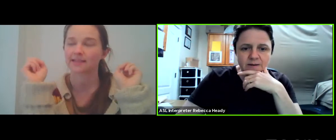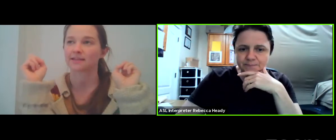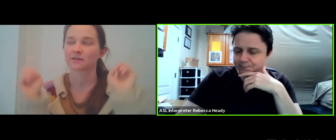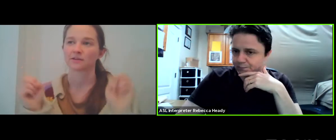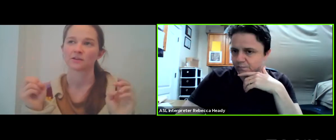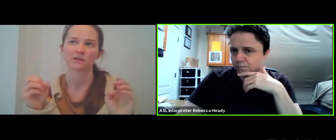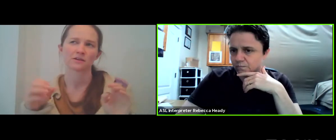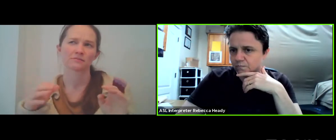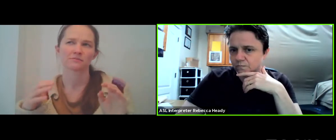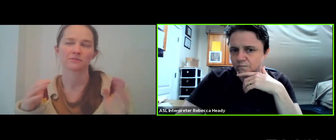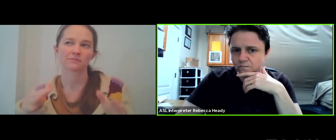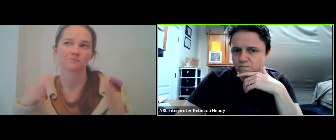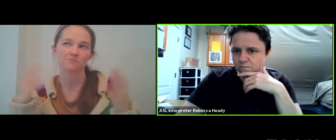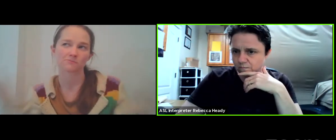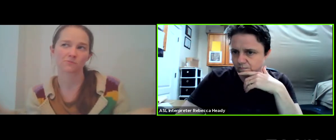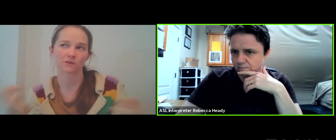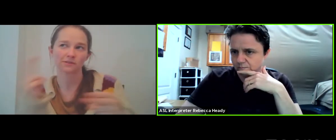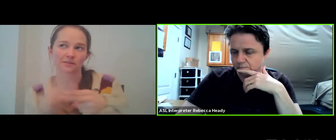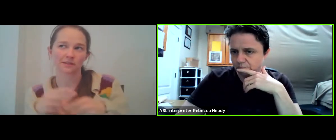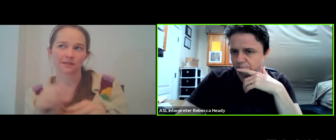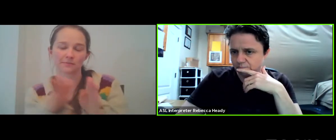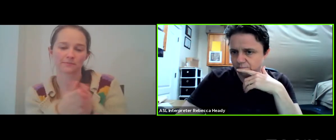were saying like,